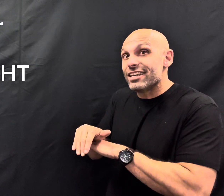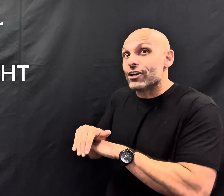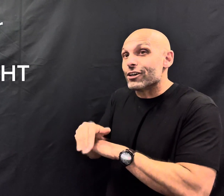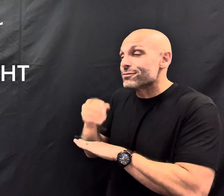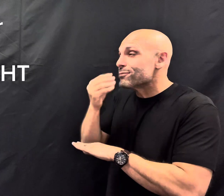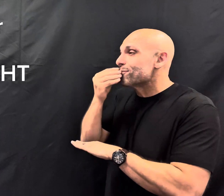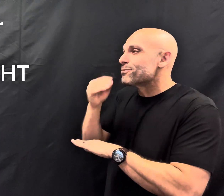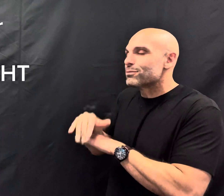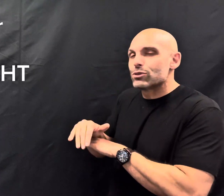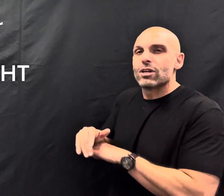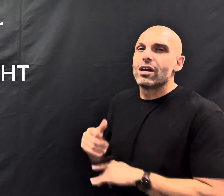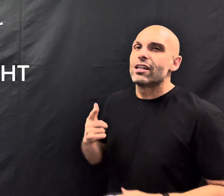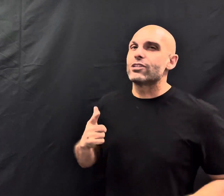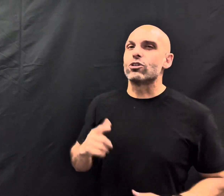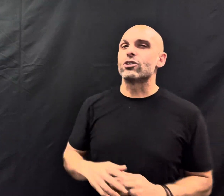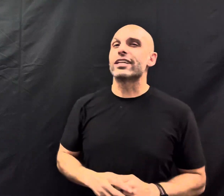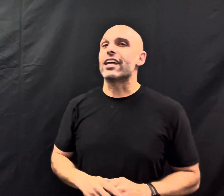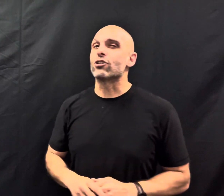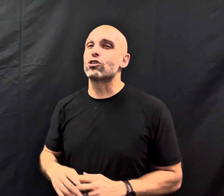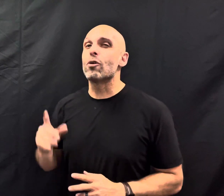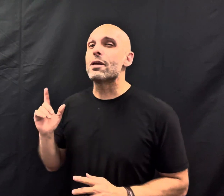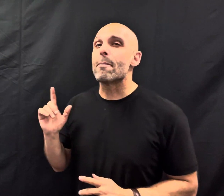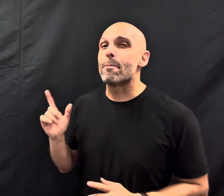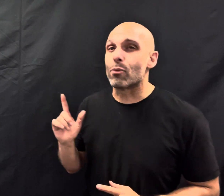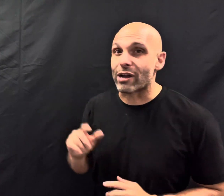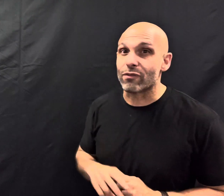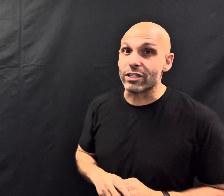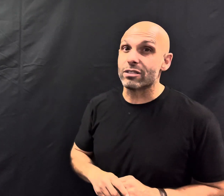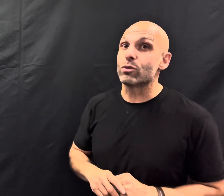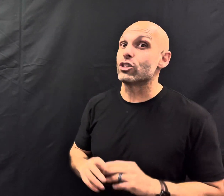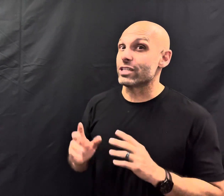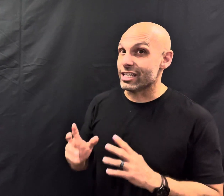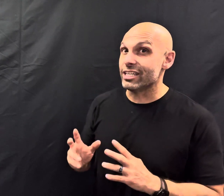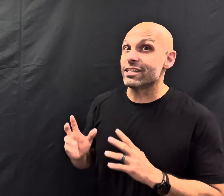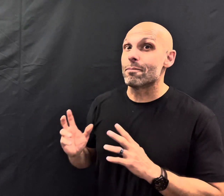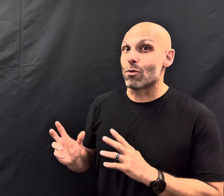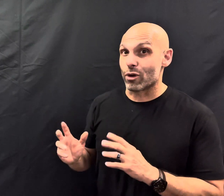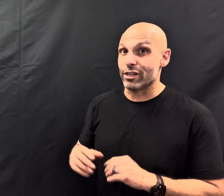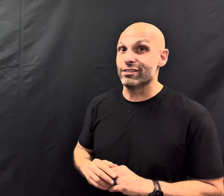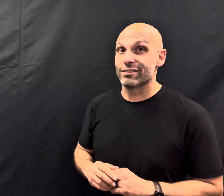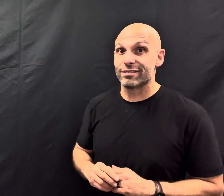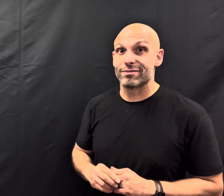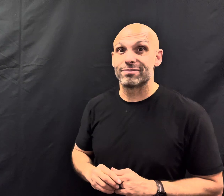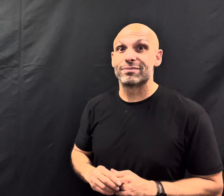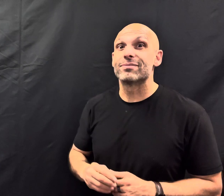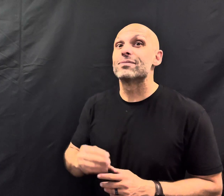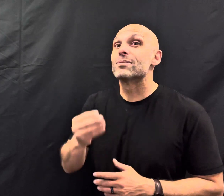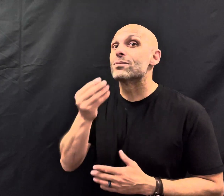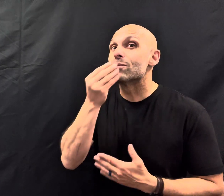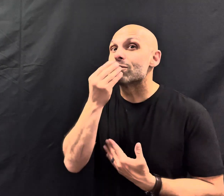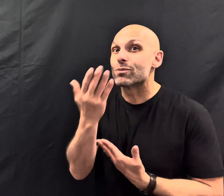Dinner. Let's do those again. So show me breakfast, which is eat morning.